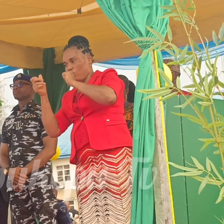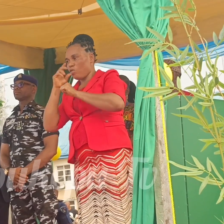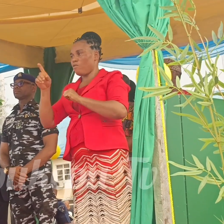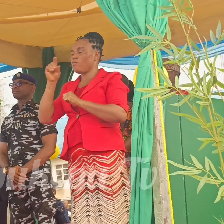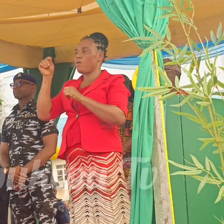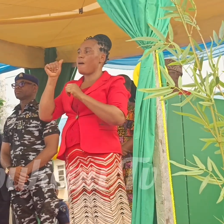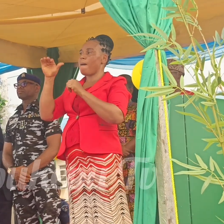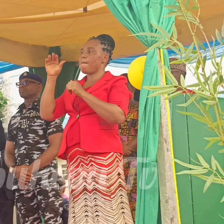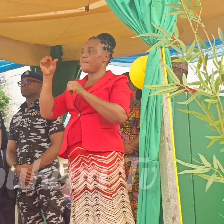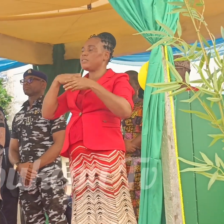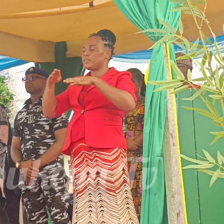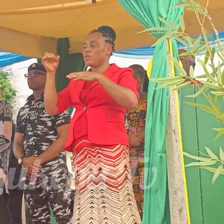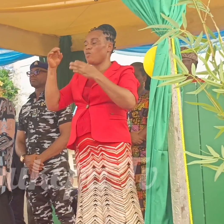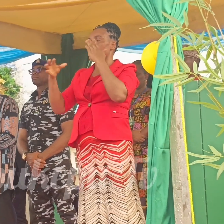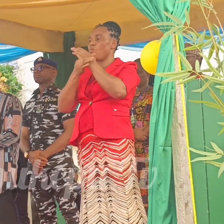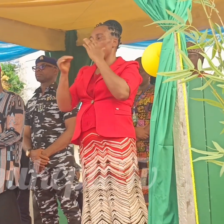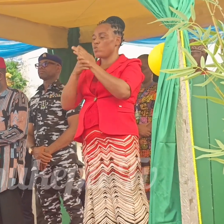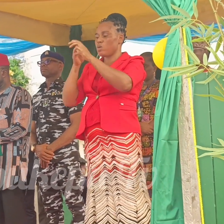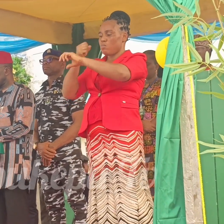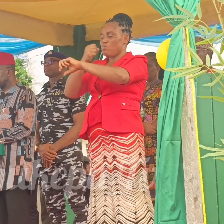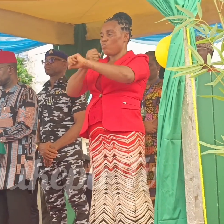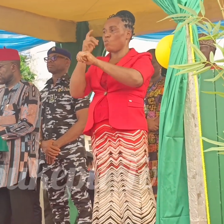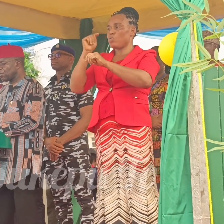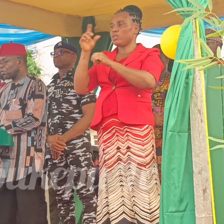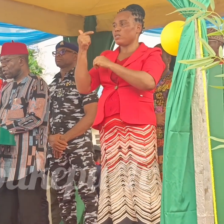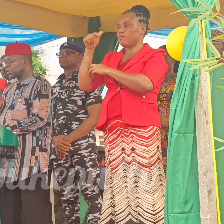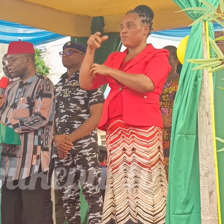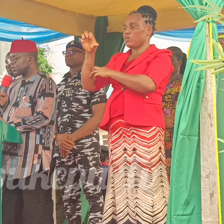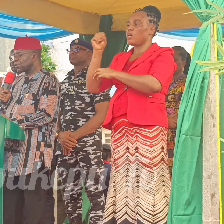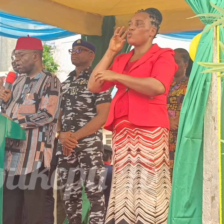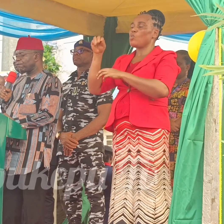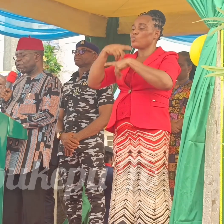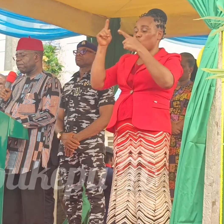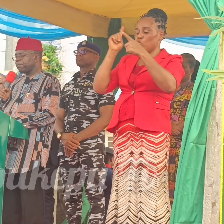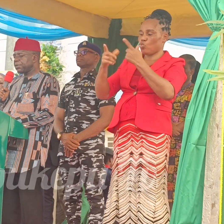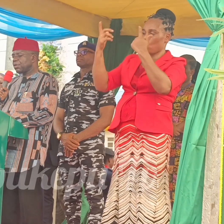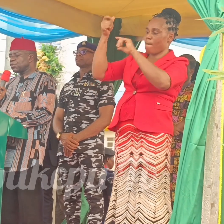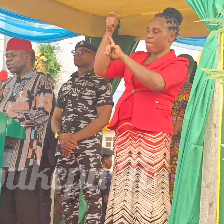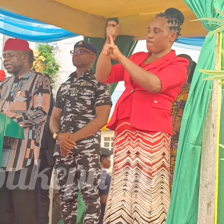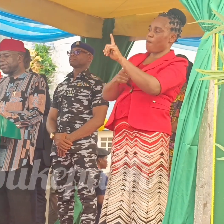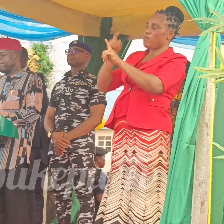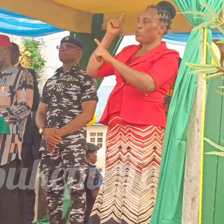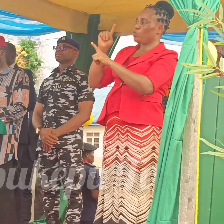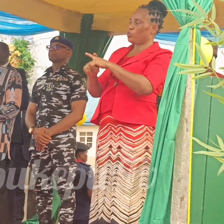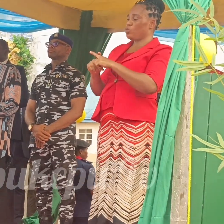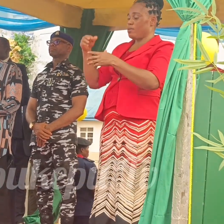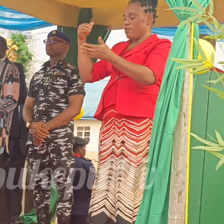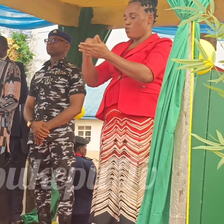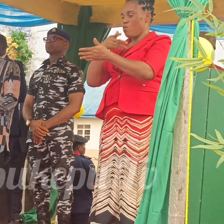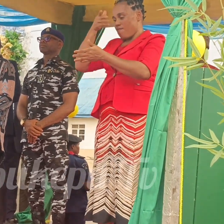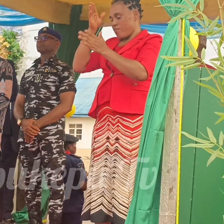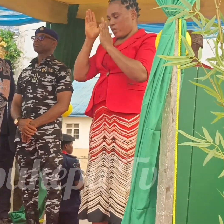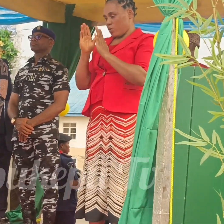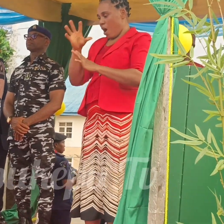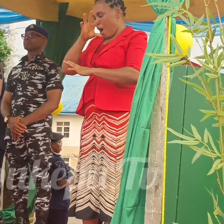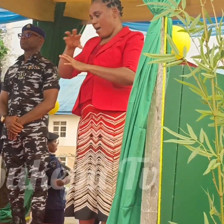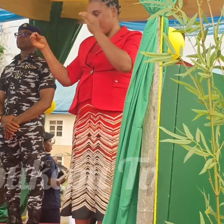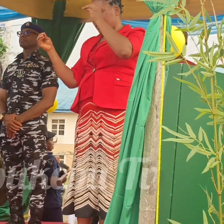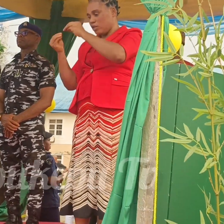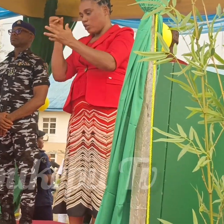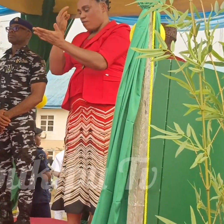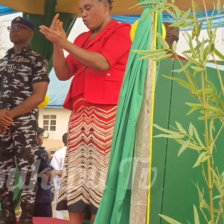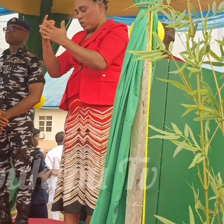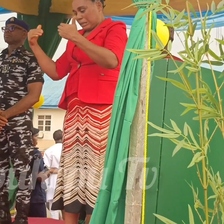sale of the oil block where the feed gas was going to come from, to a new investor and additional